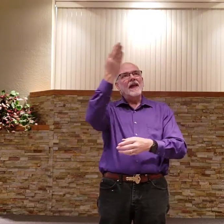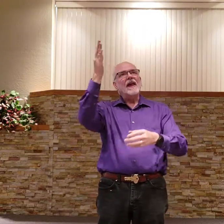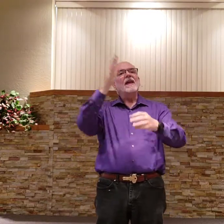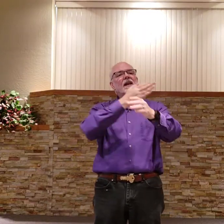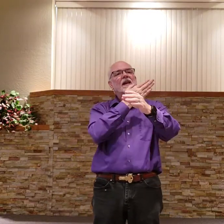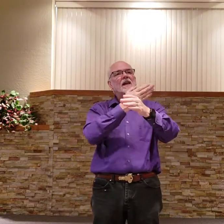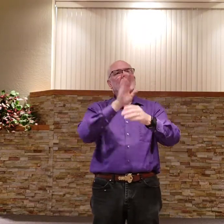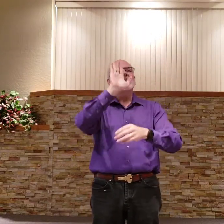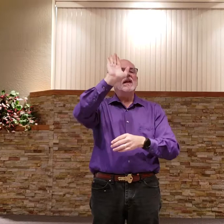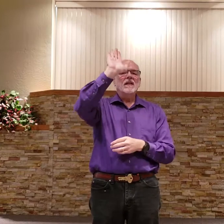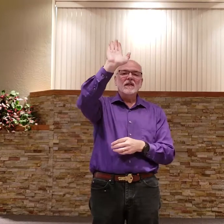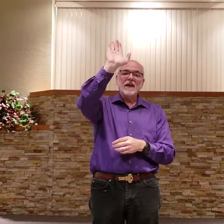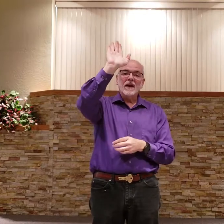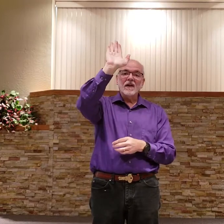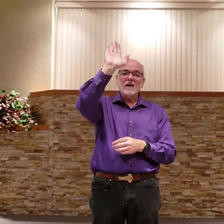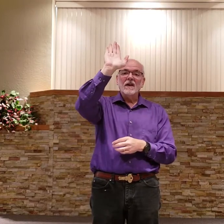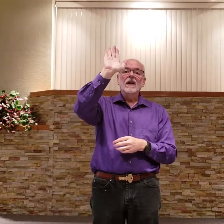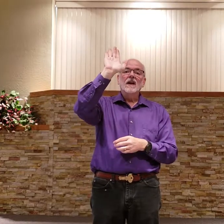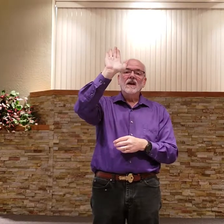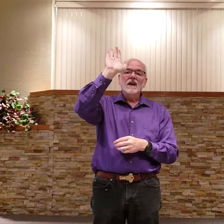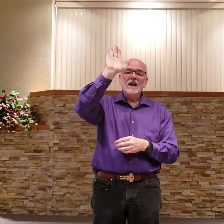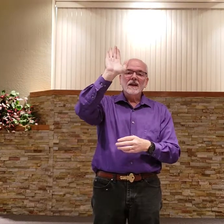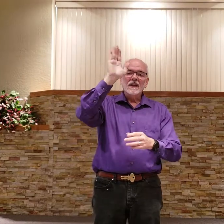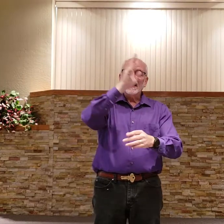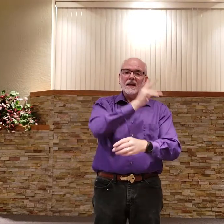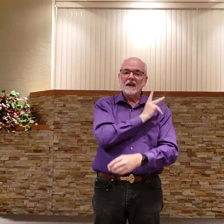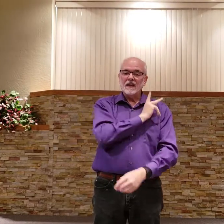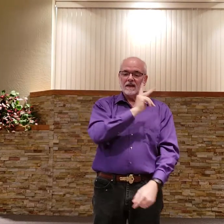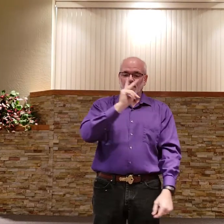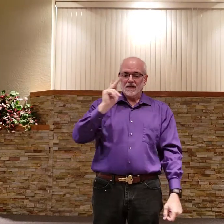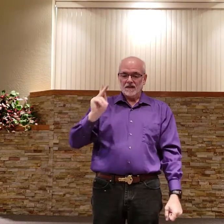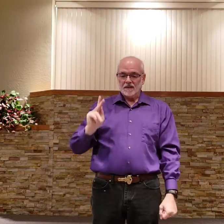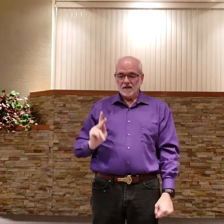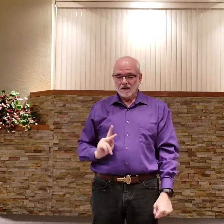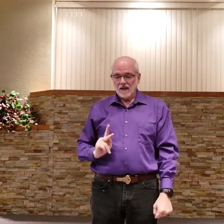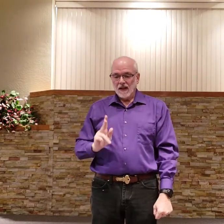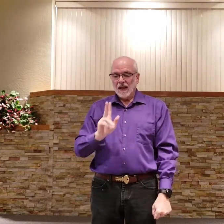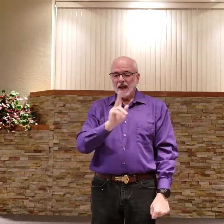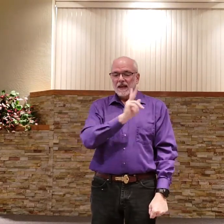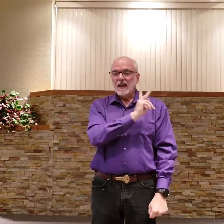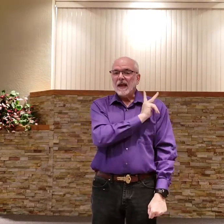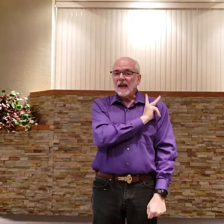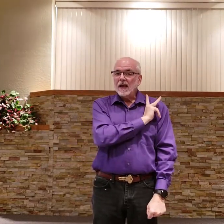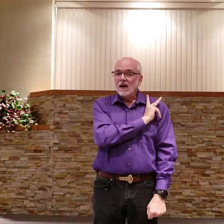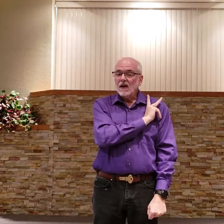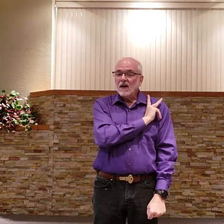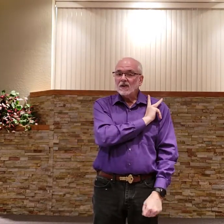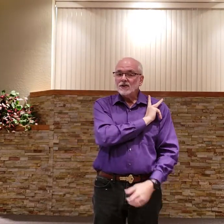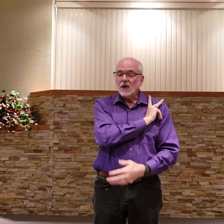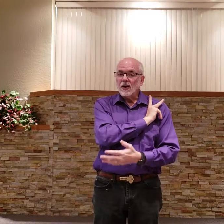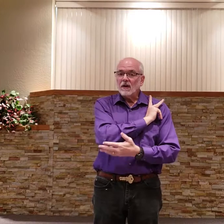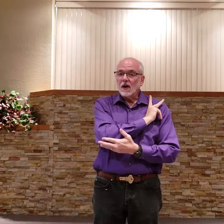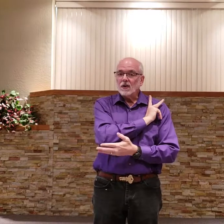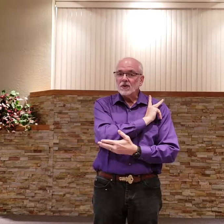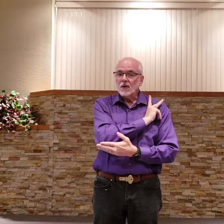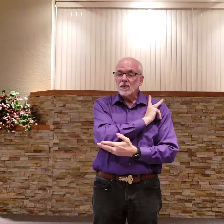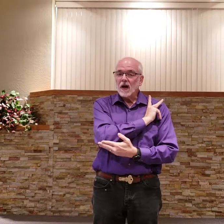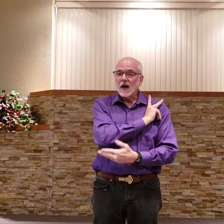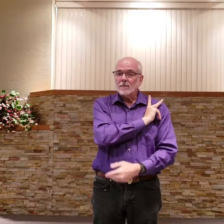they hymned their king. K, starting on the shoulder